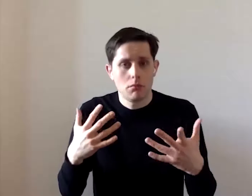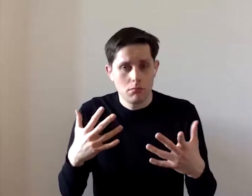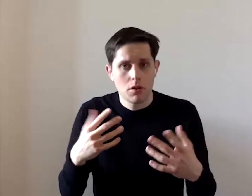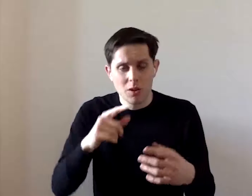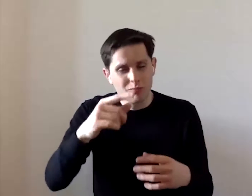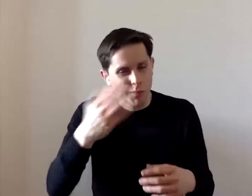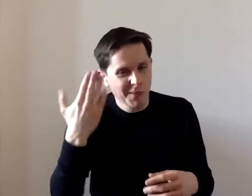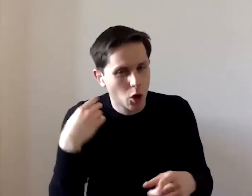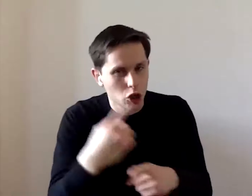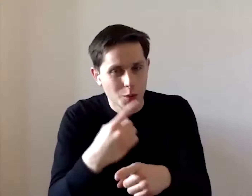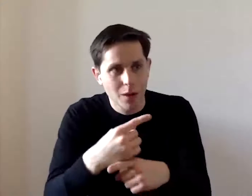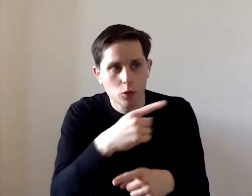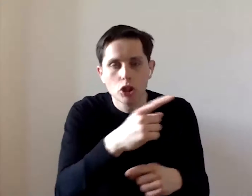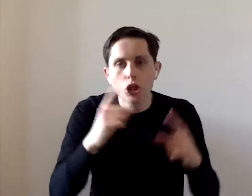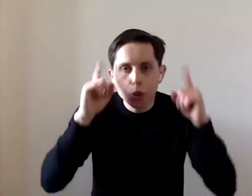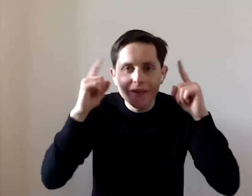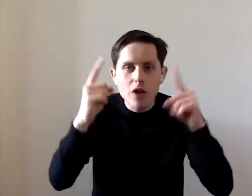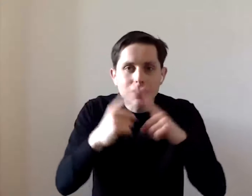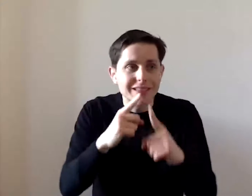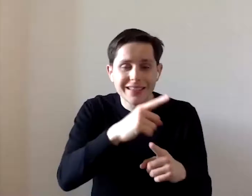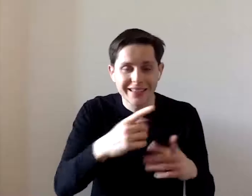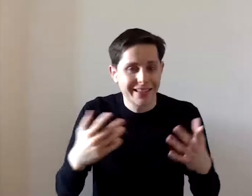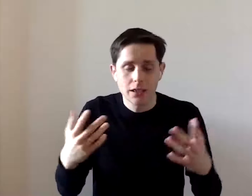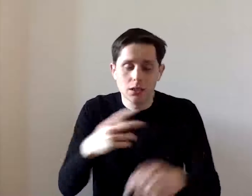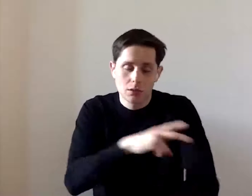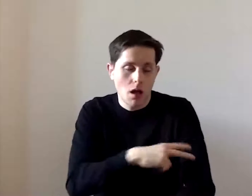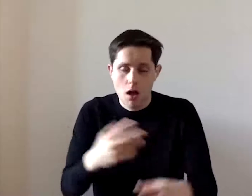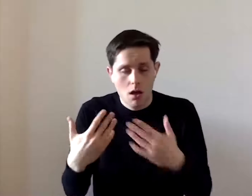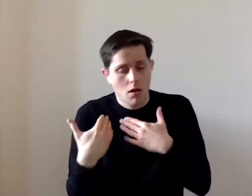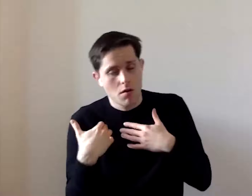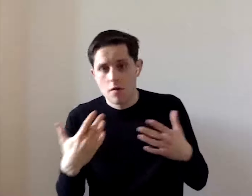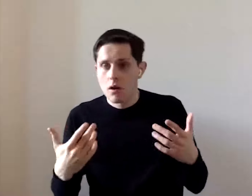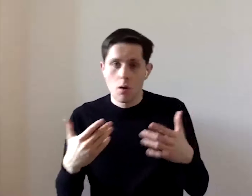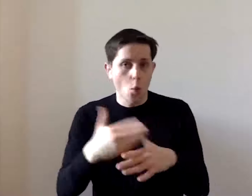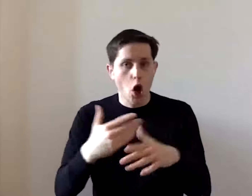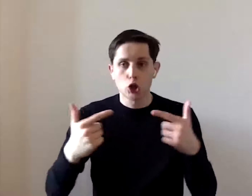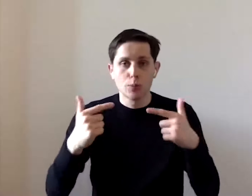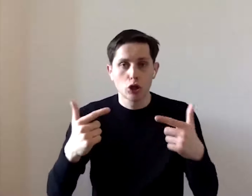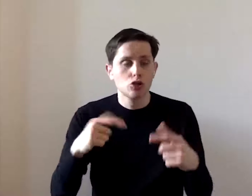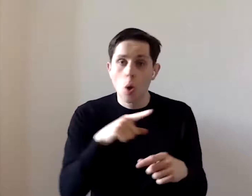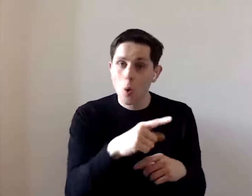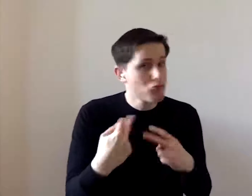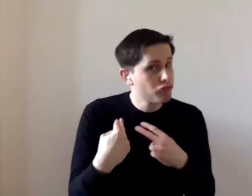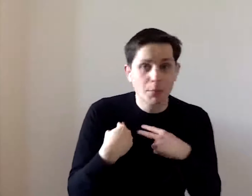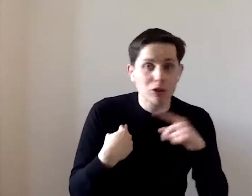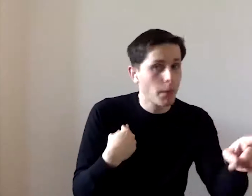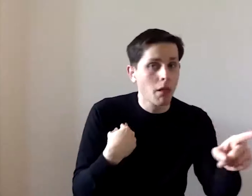that architectural staff in universities are already pushed to the limits. They're striking when they need to do